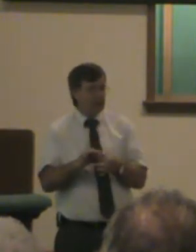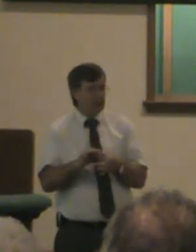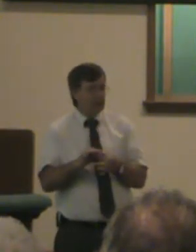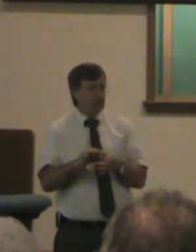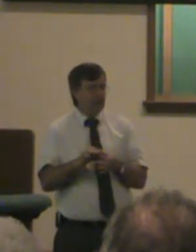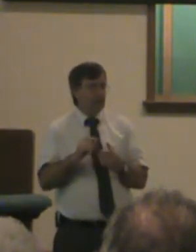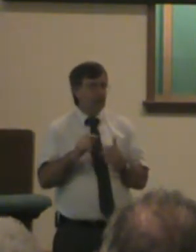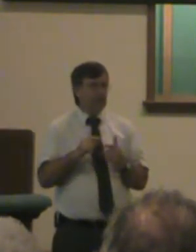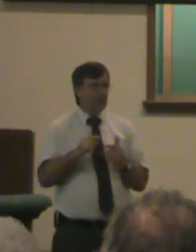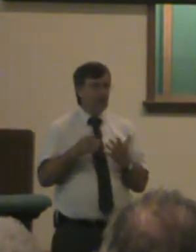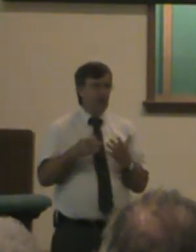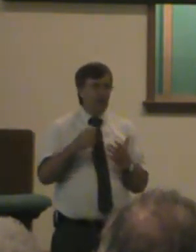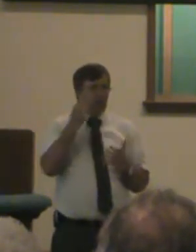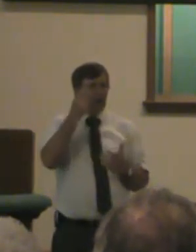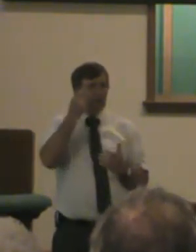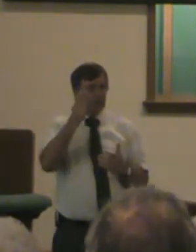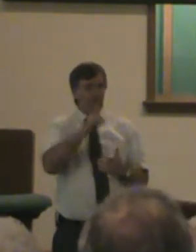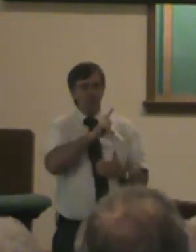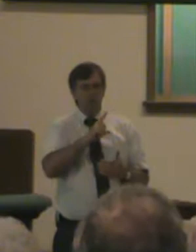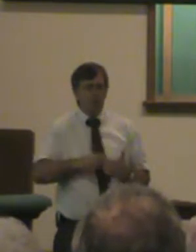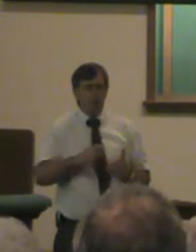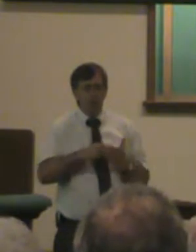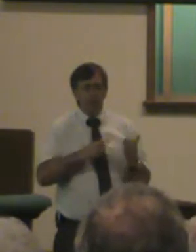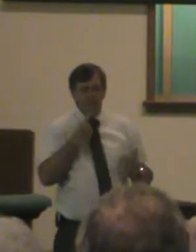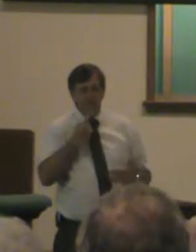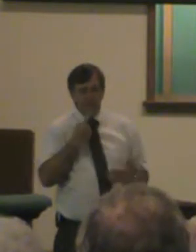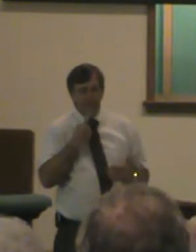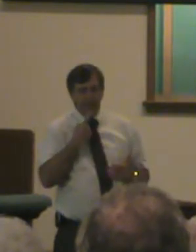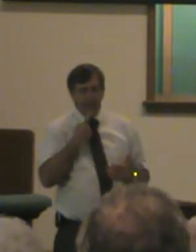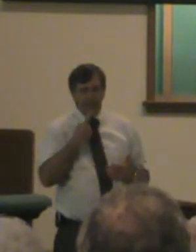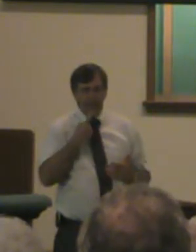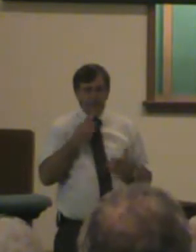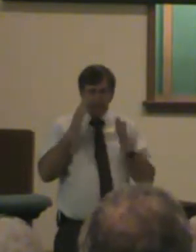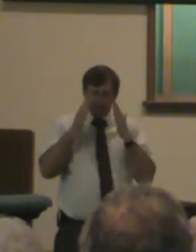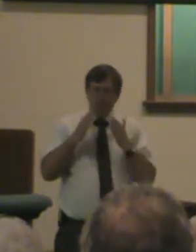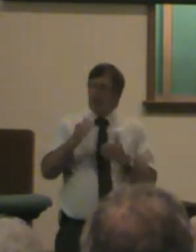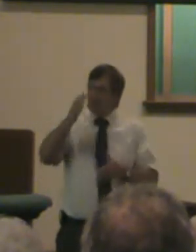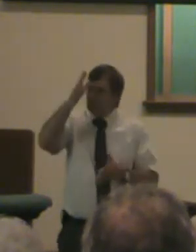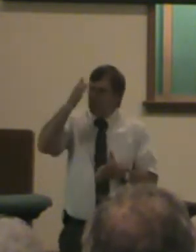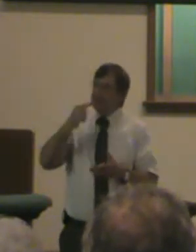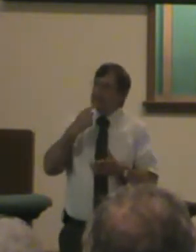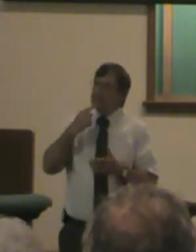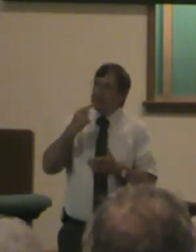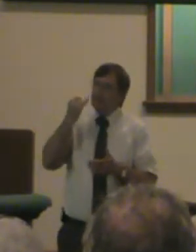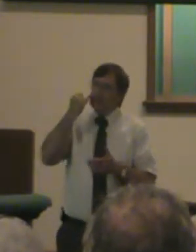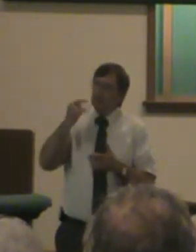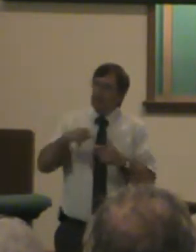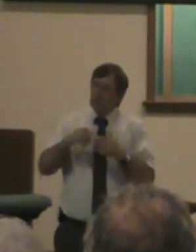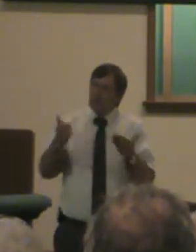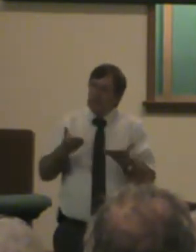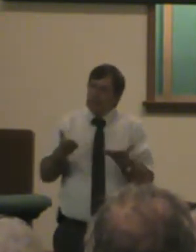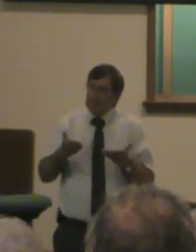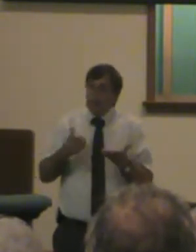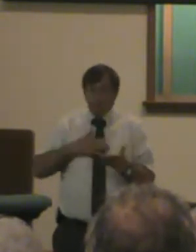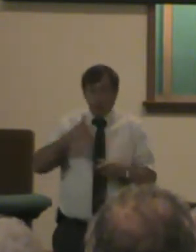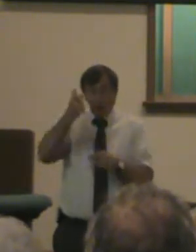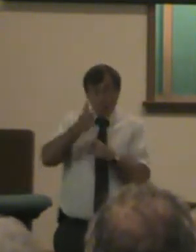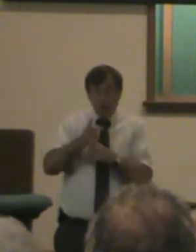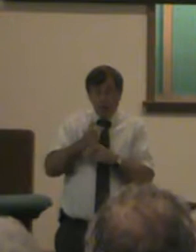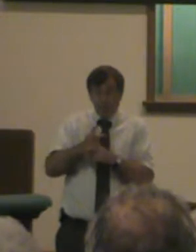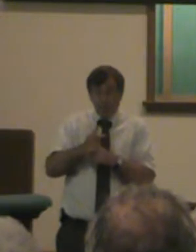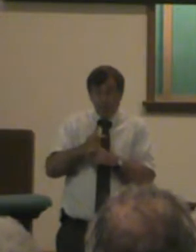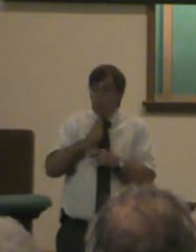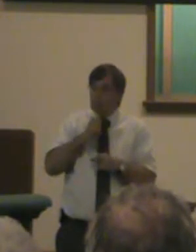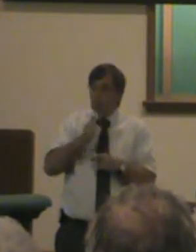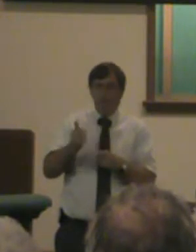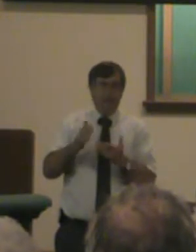importance of connecting, understanding what the Lord is trying to say. She comes to him and says, Father, she said, Jesus, if you had been here, my brother would not